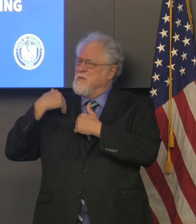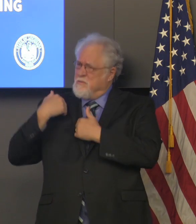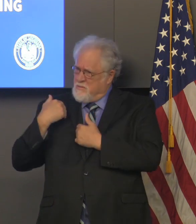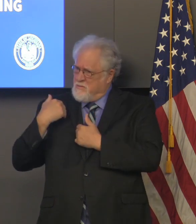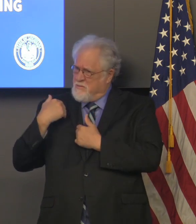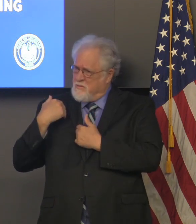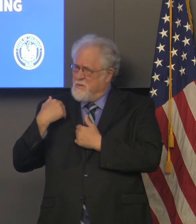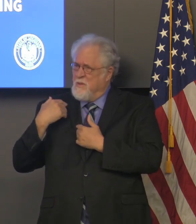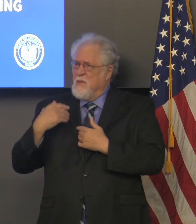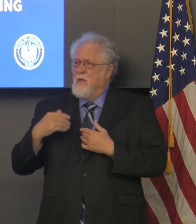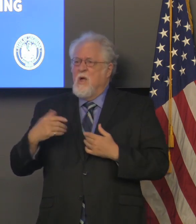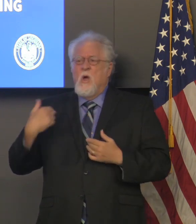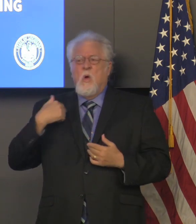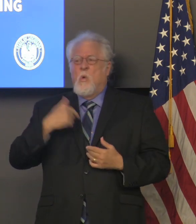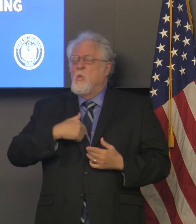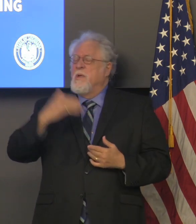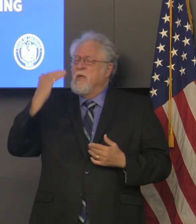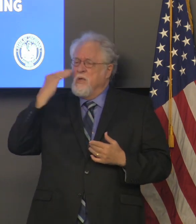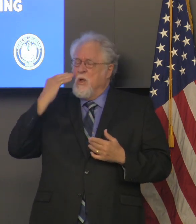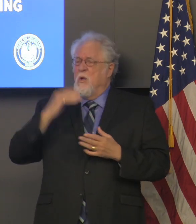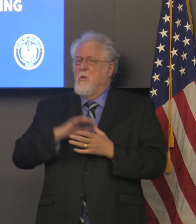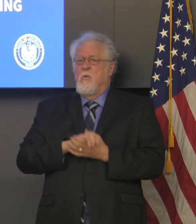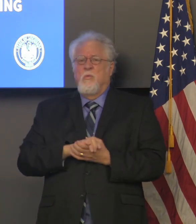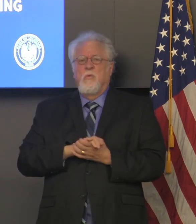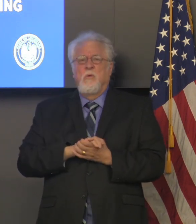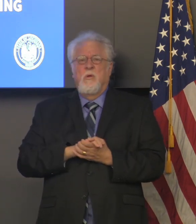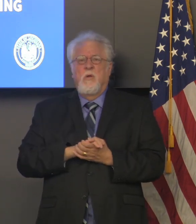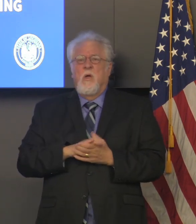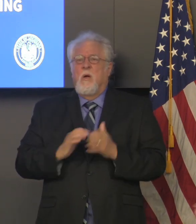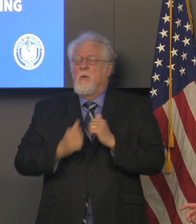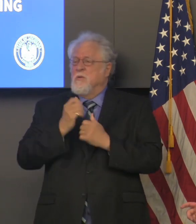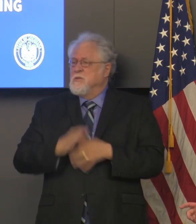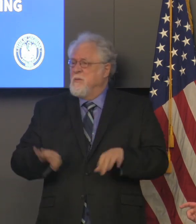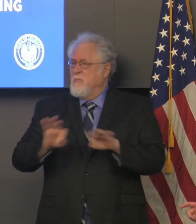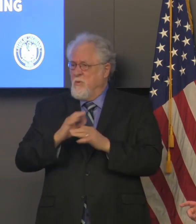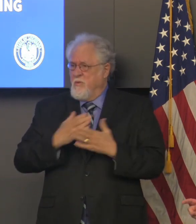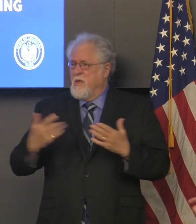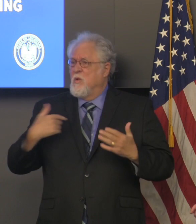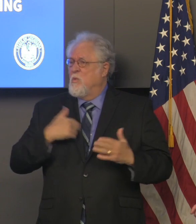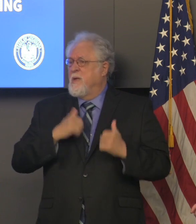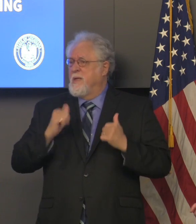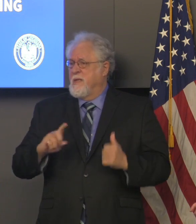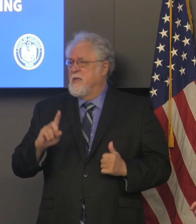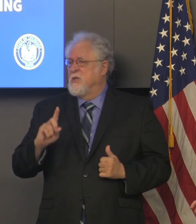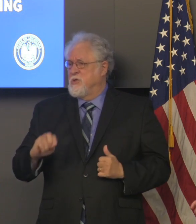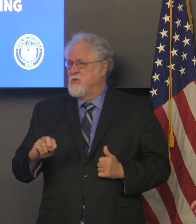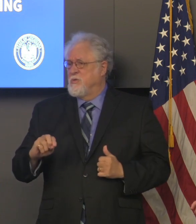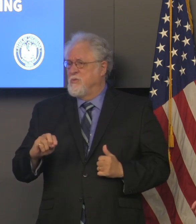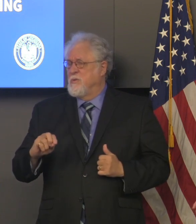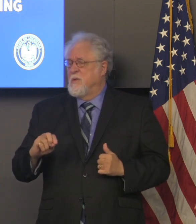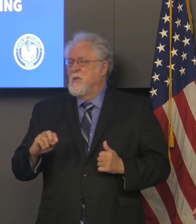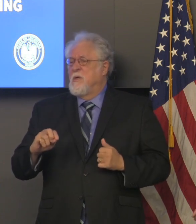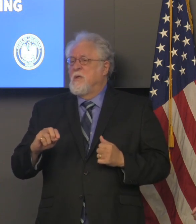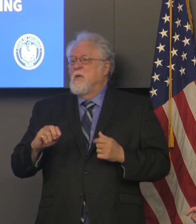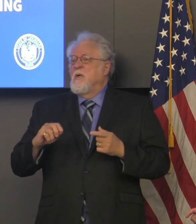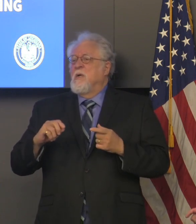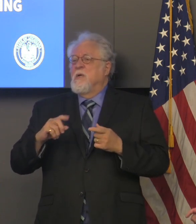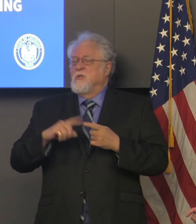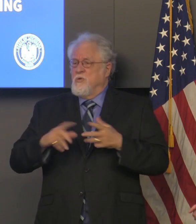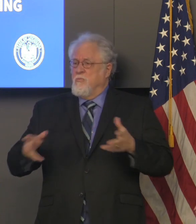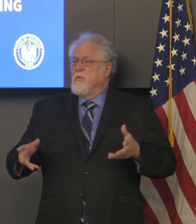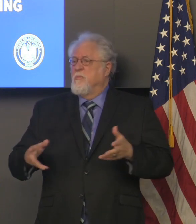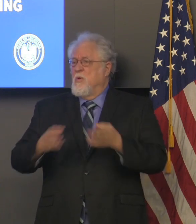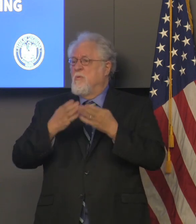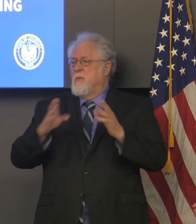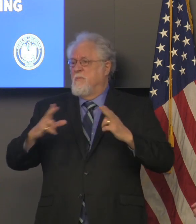be. We know that the most important things we can do to get on top of this virus and to promote public